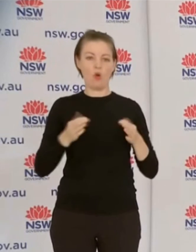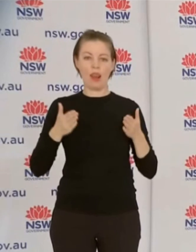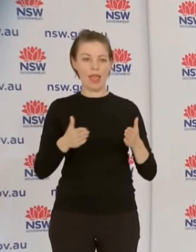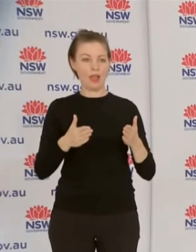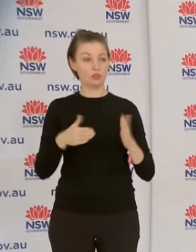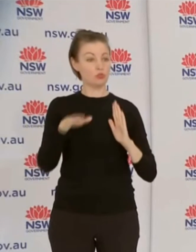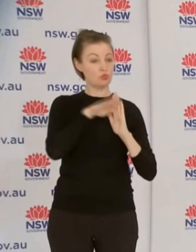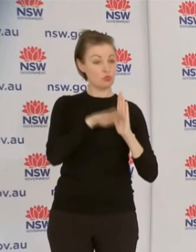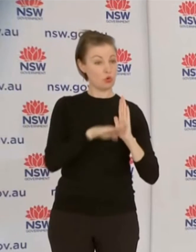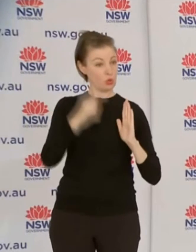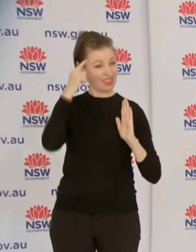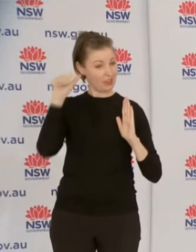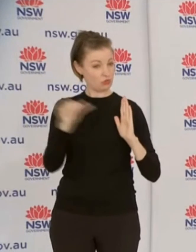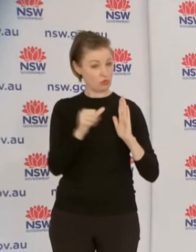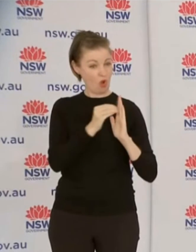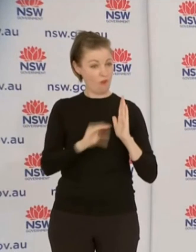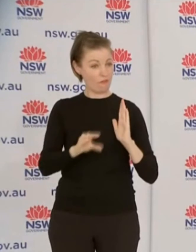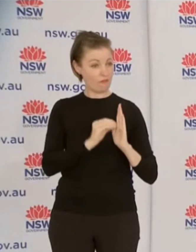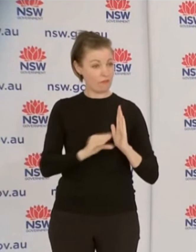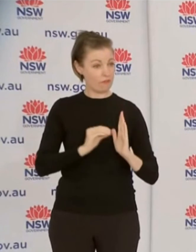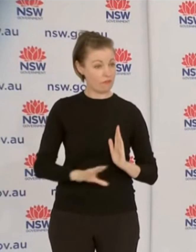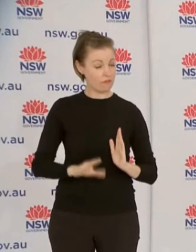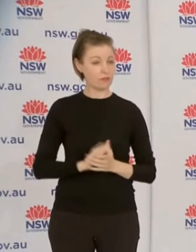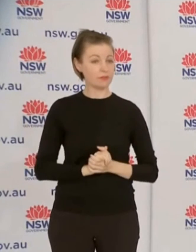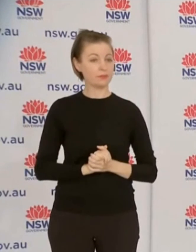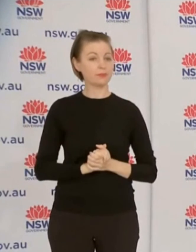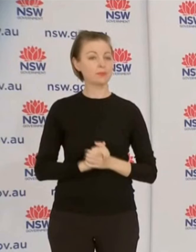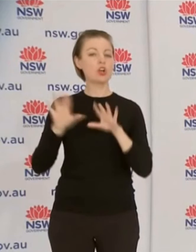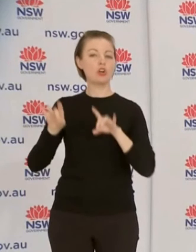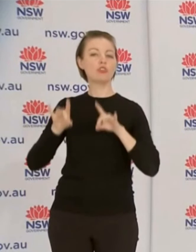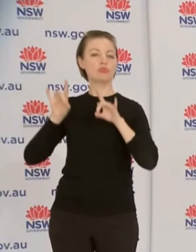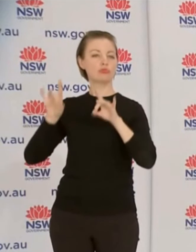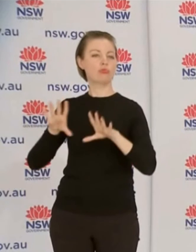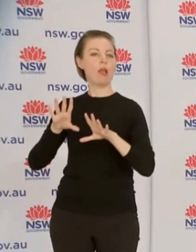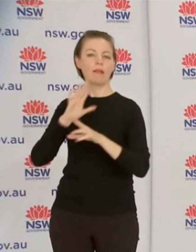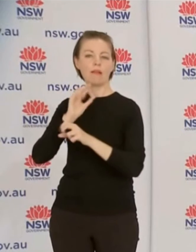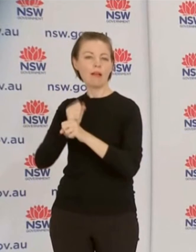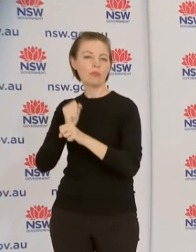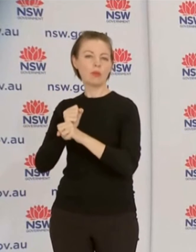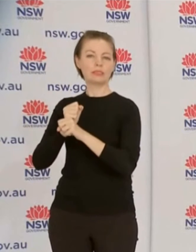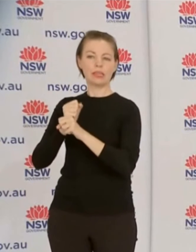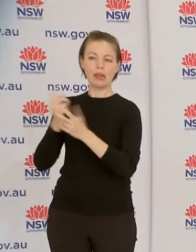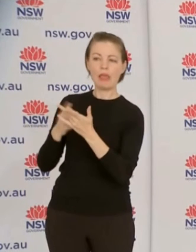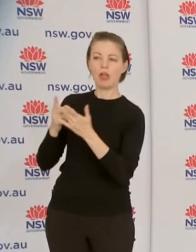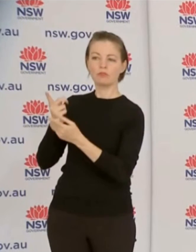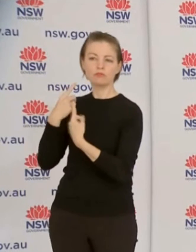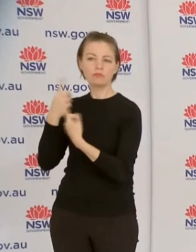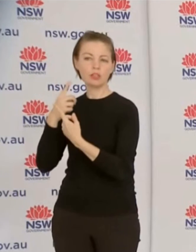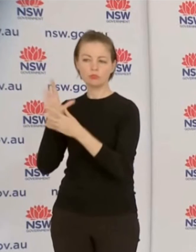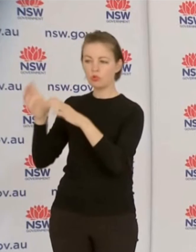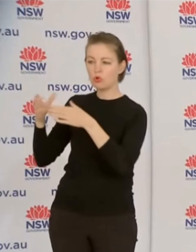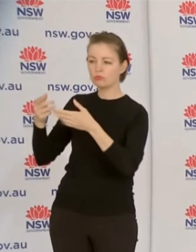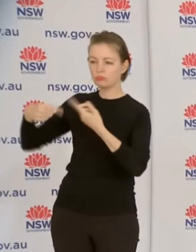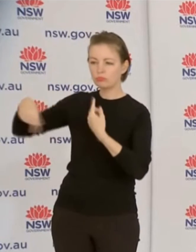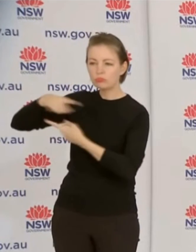federal authorities are actually looking at that as we speak. So we're looking forward to that, because that will obviously assist us in the process. Obviously, PCR tests